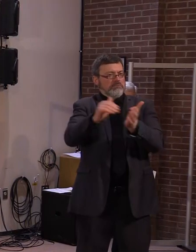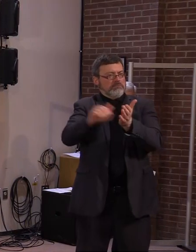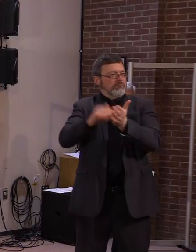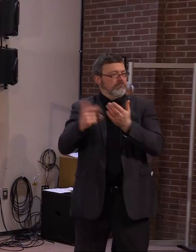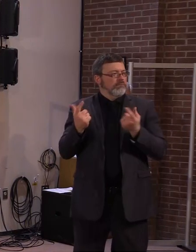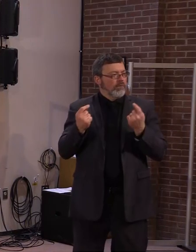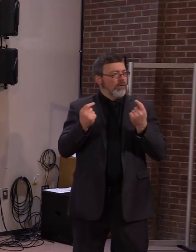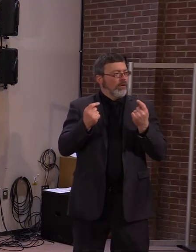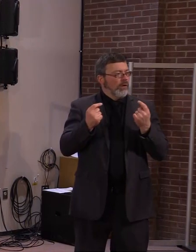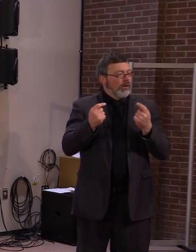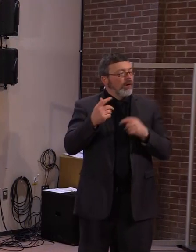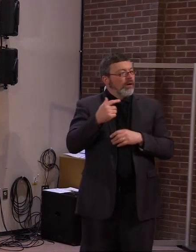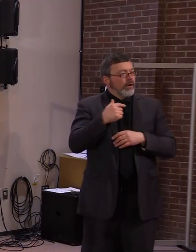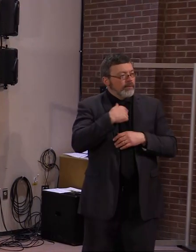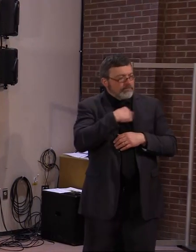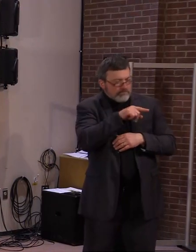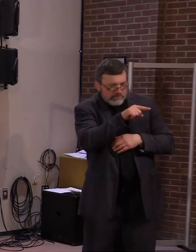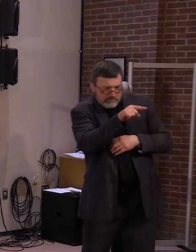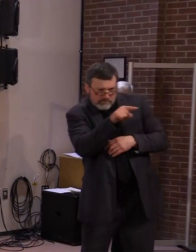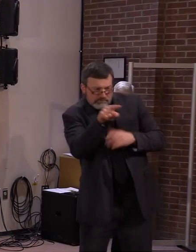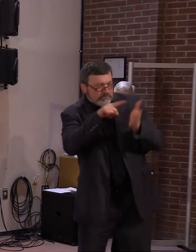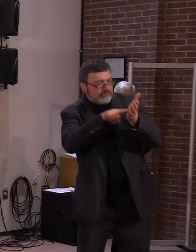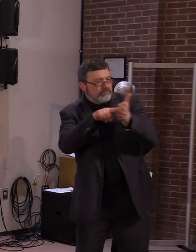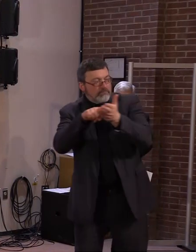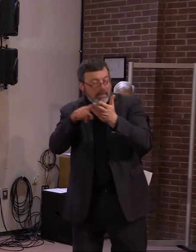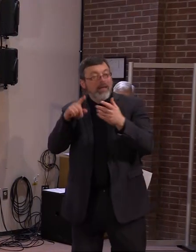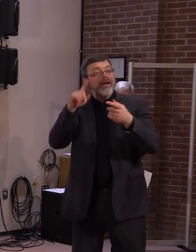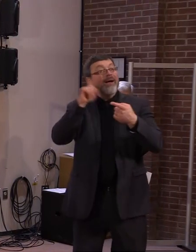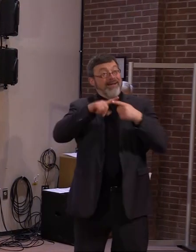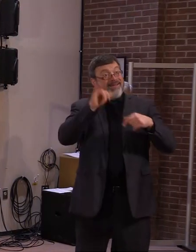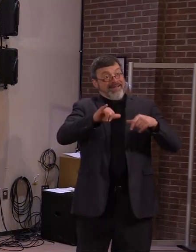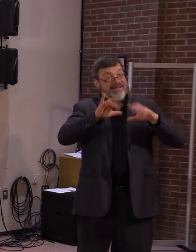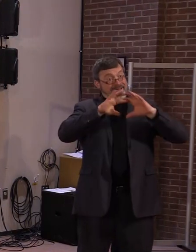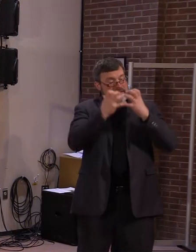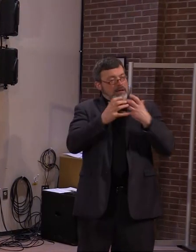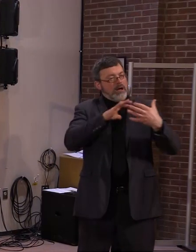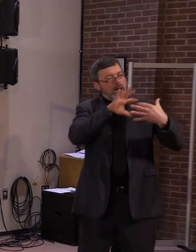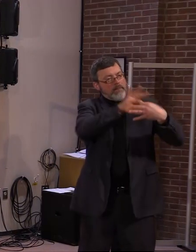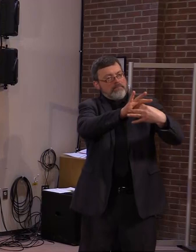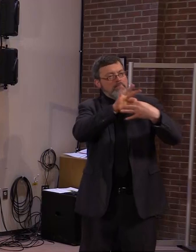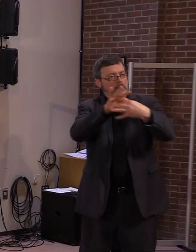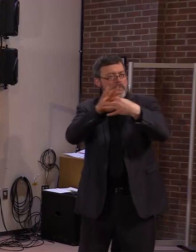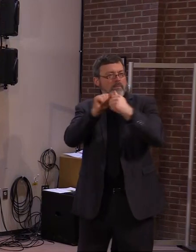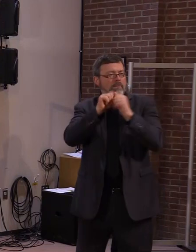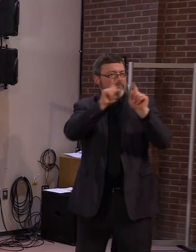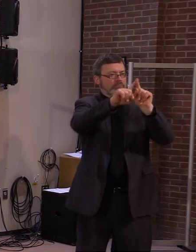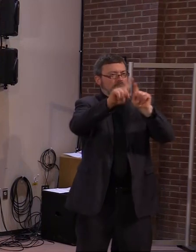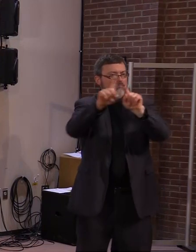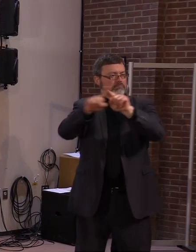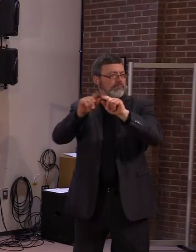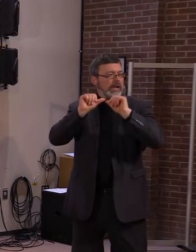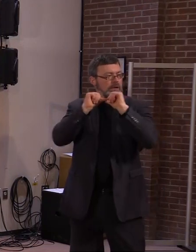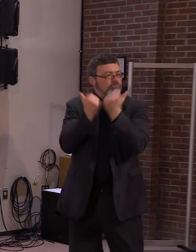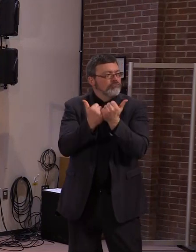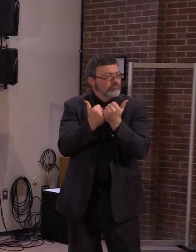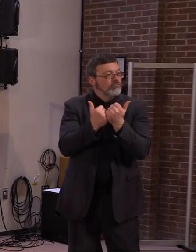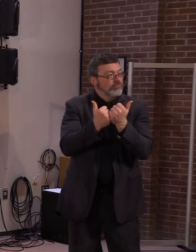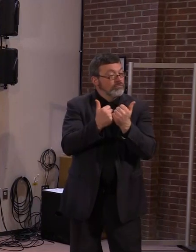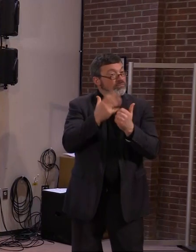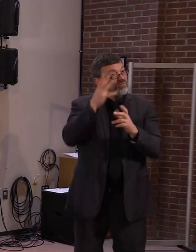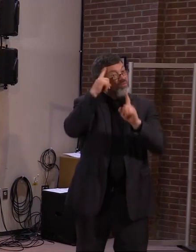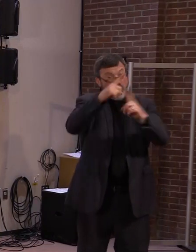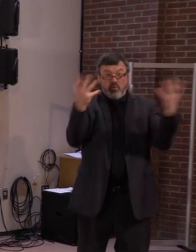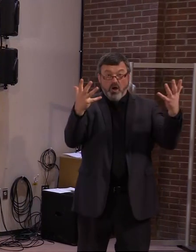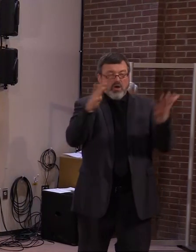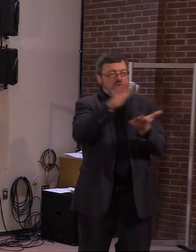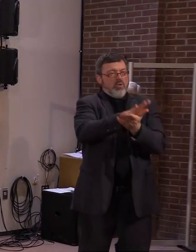regional, and local resources. Keeping schools open will be the central aspect of this work. But there's more we can do at the state